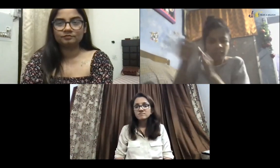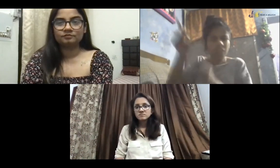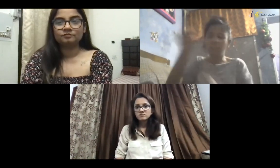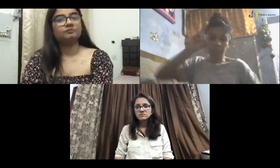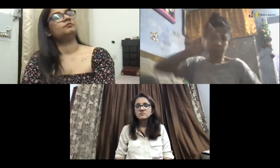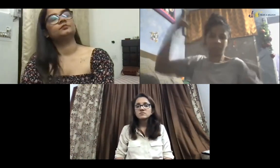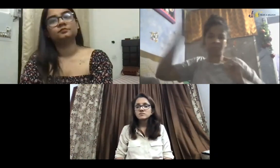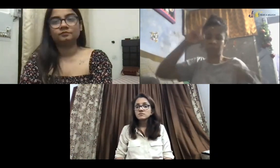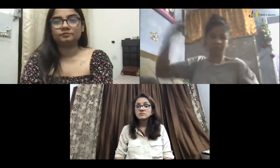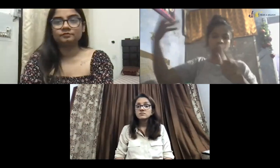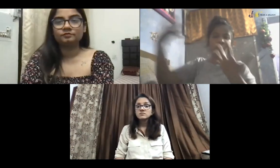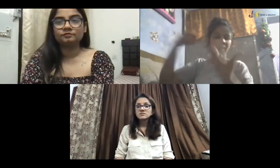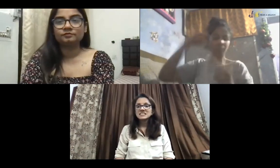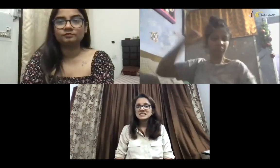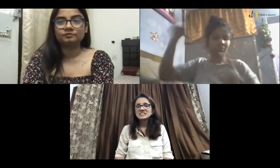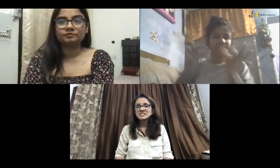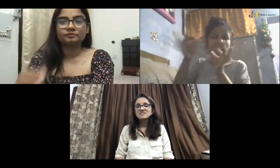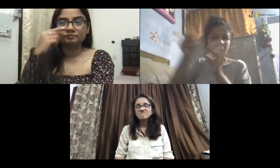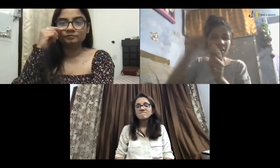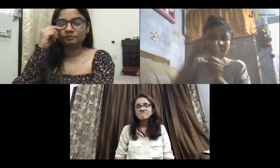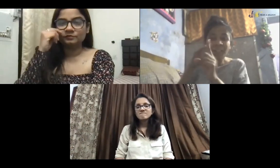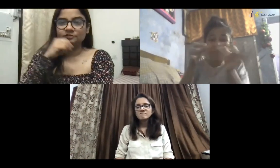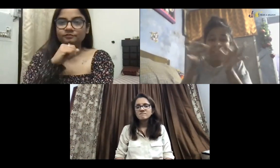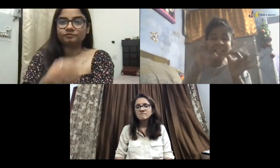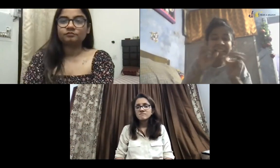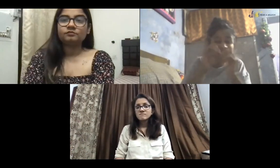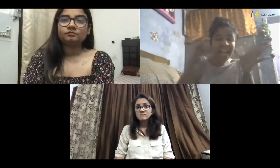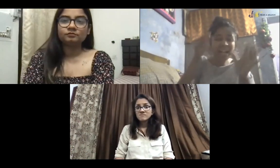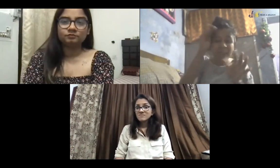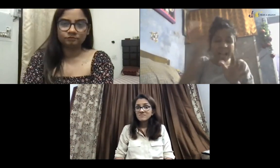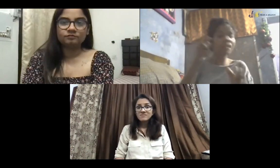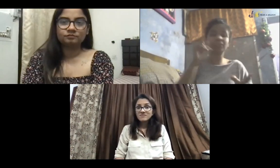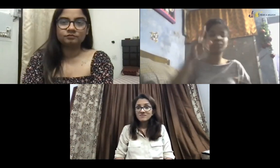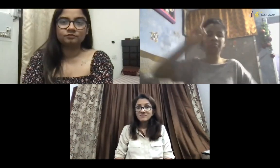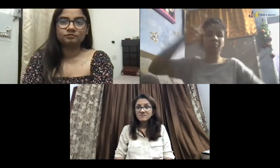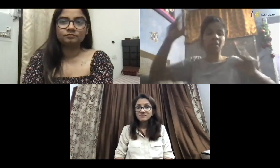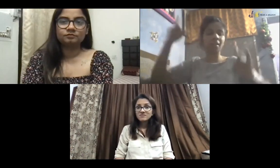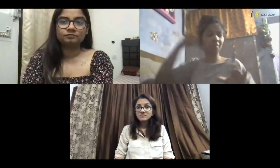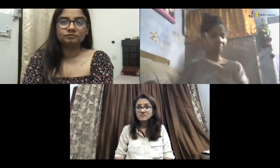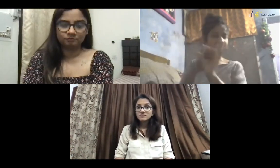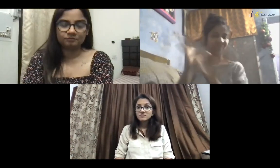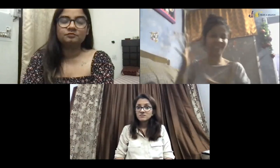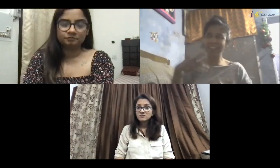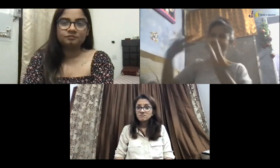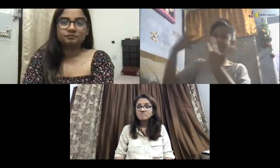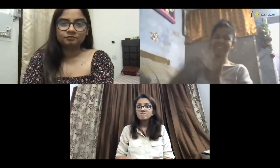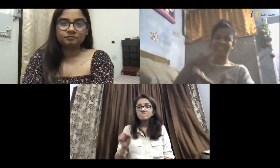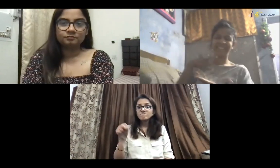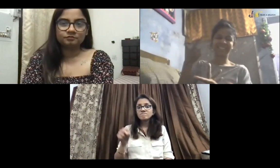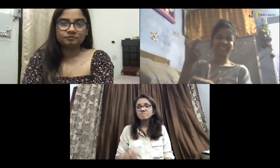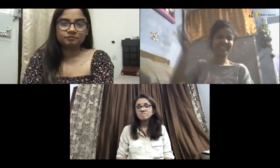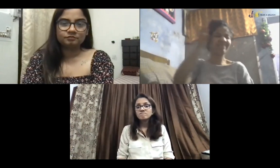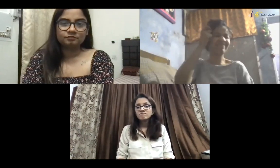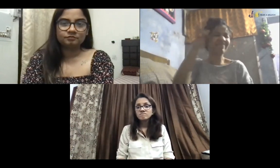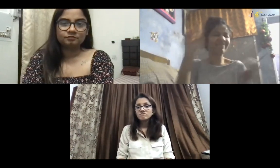aware that the things has missing. So yeah, that has to be explained that might can change. Because she was scaring, she was not aware.